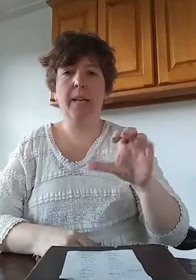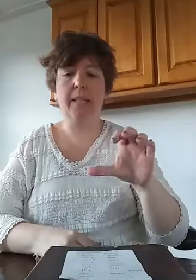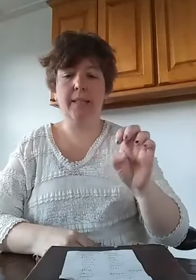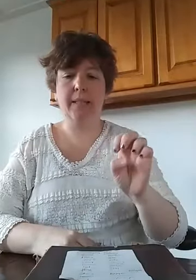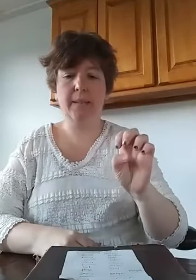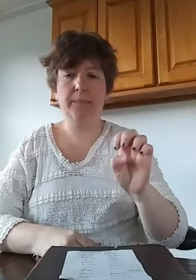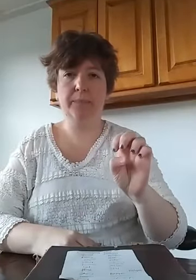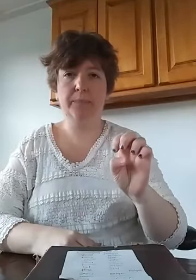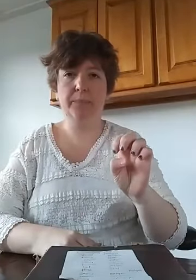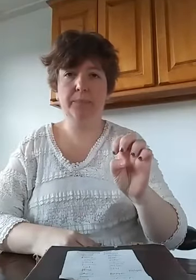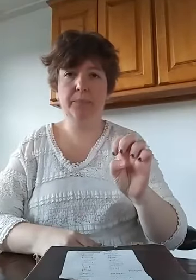Peace.